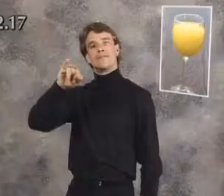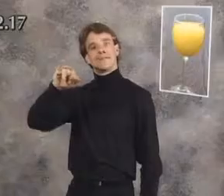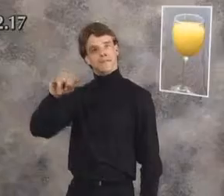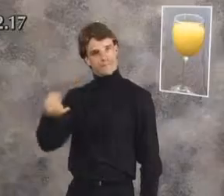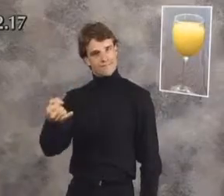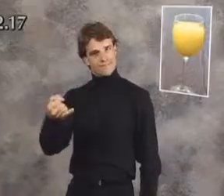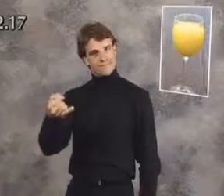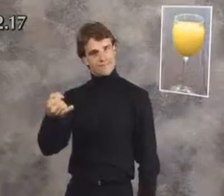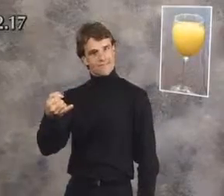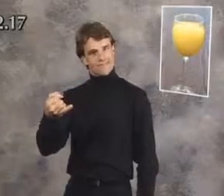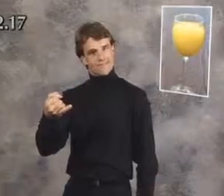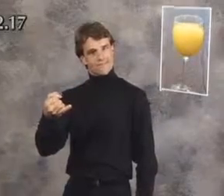orange juice.